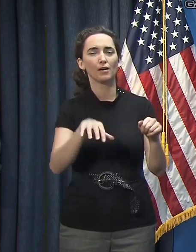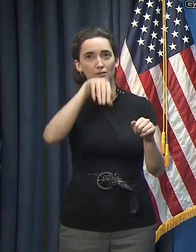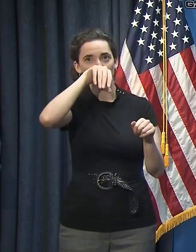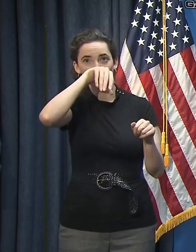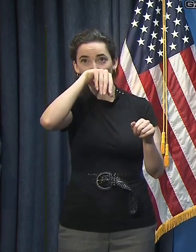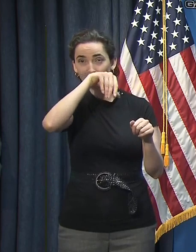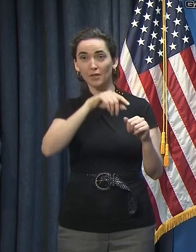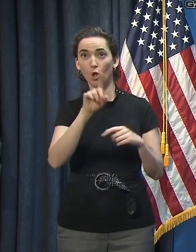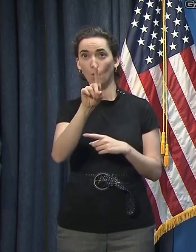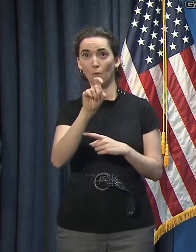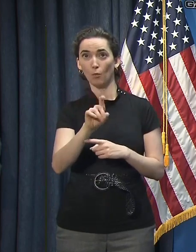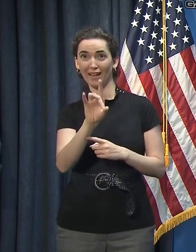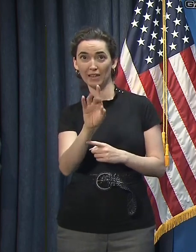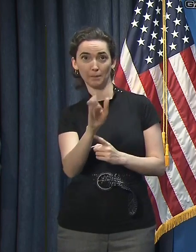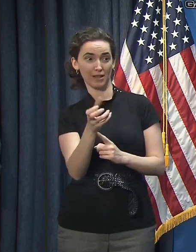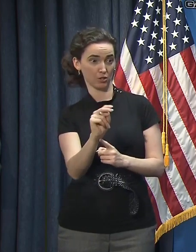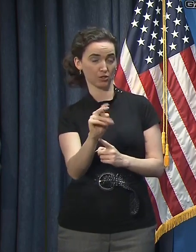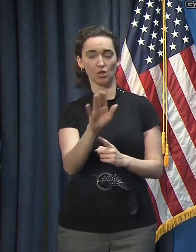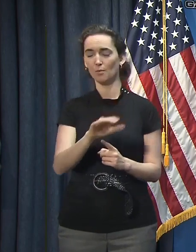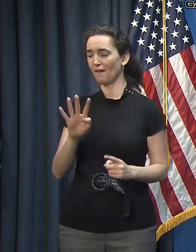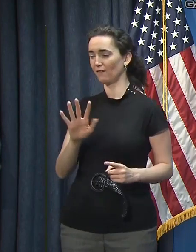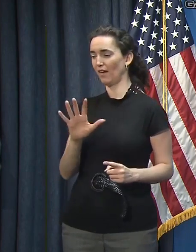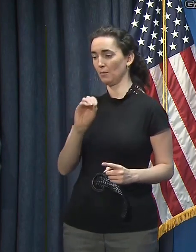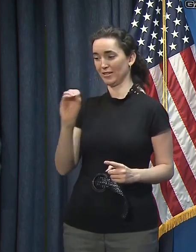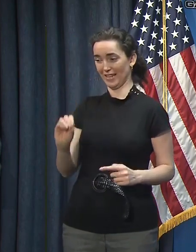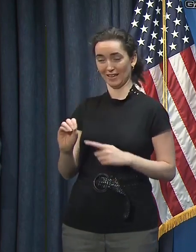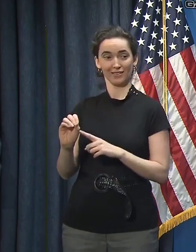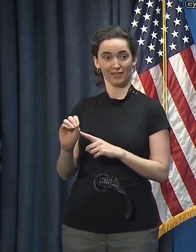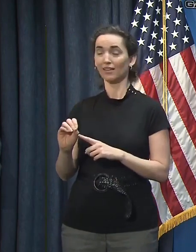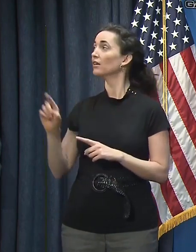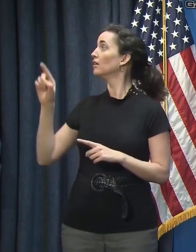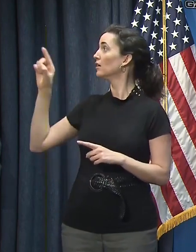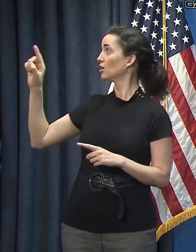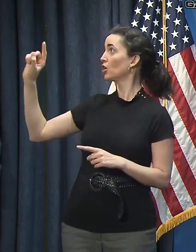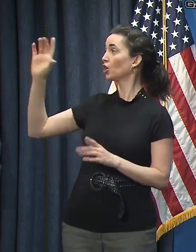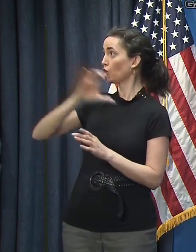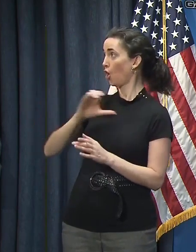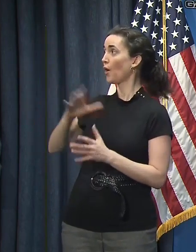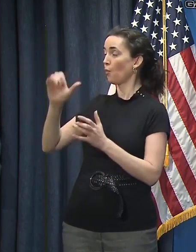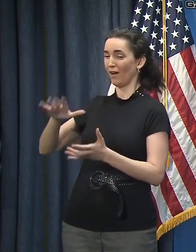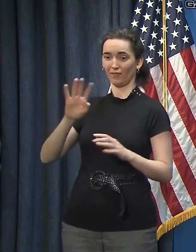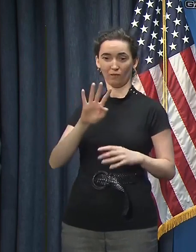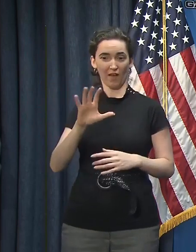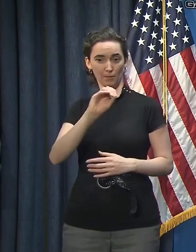the $1.8 billion, it was the intention of Congress that go to local government.